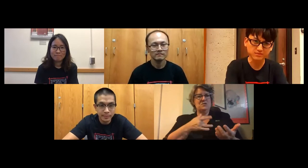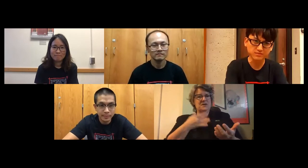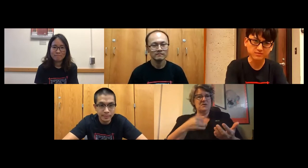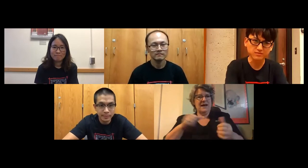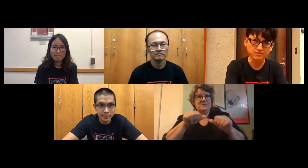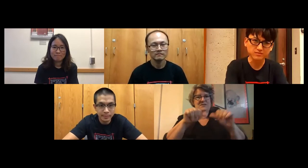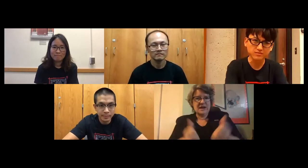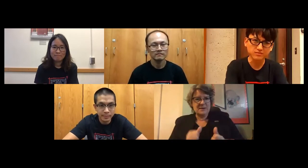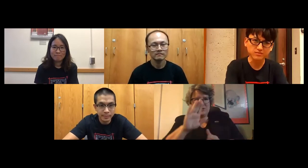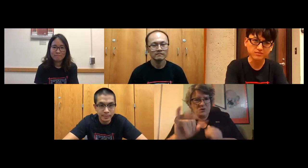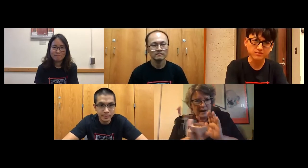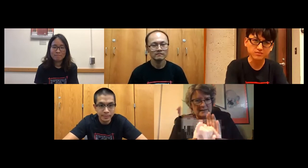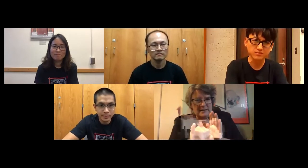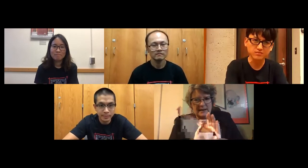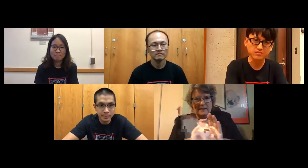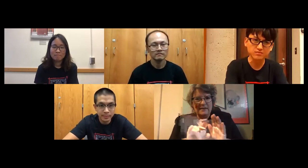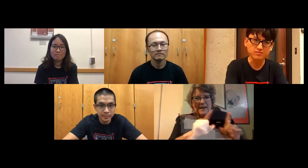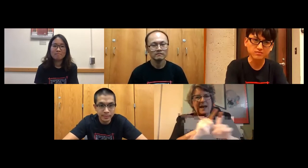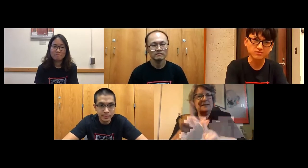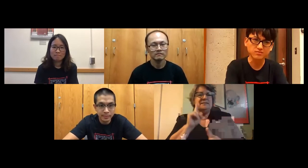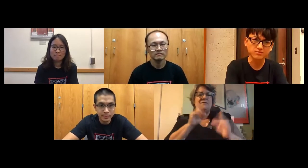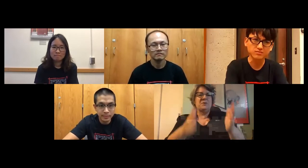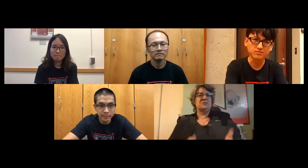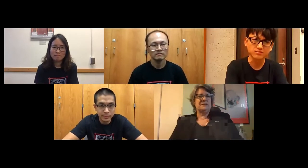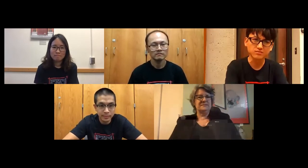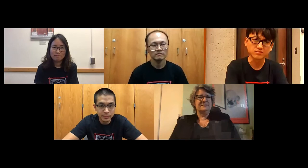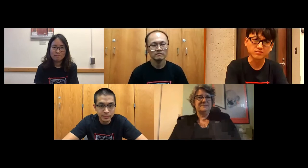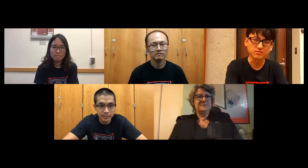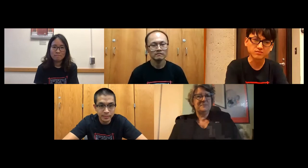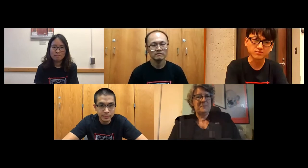feel have shaped your identity as a deaf person?